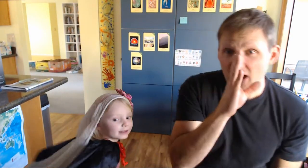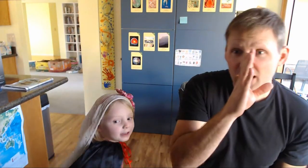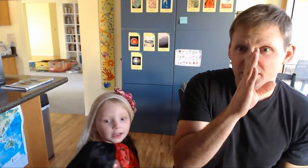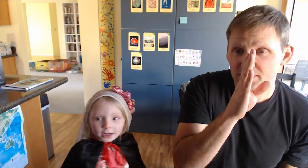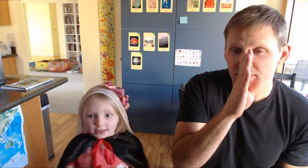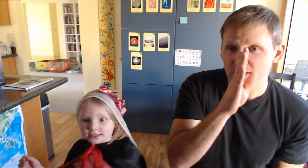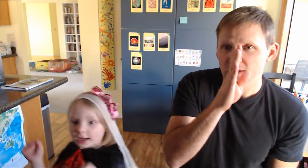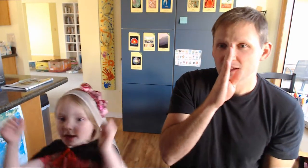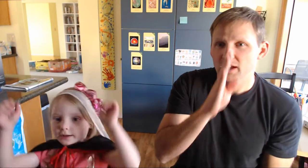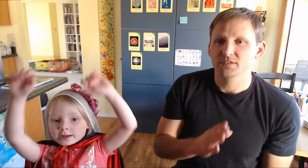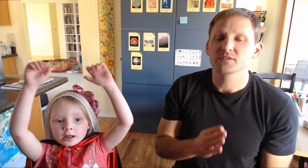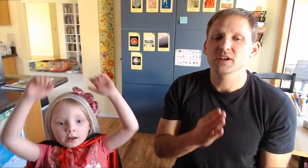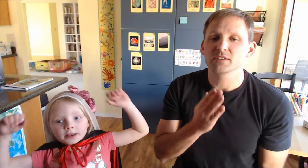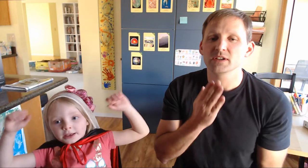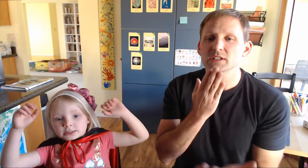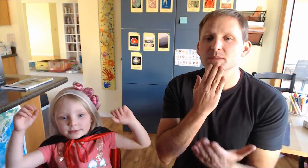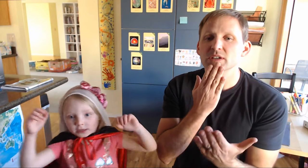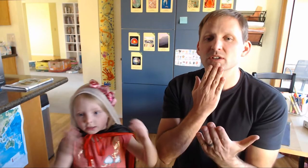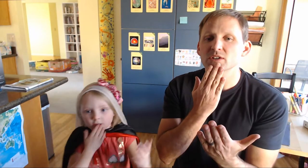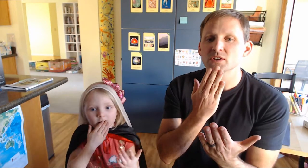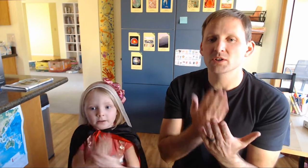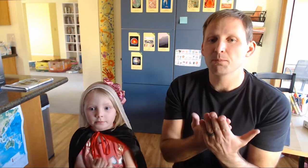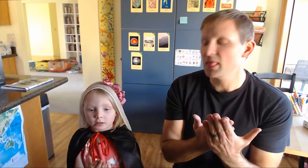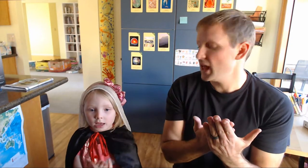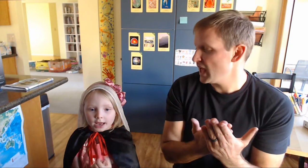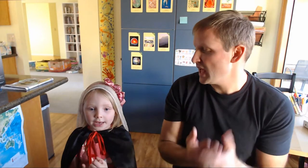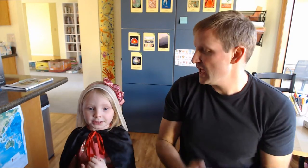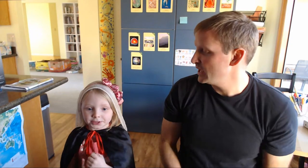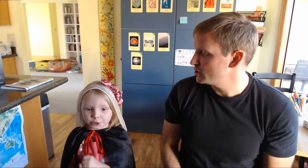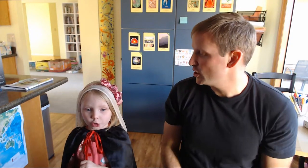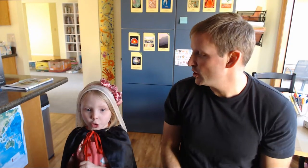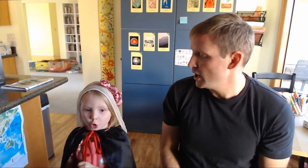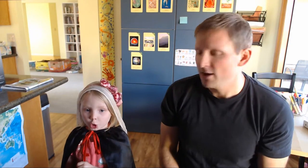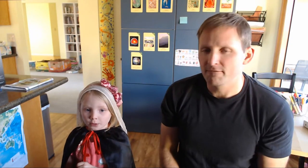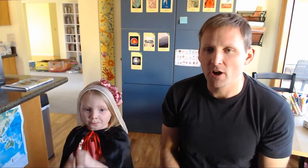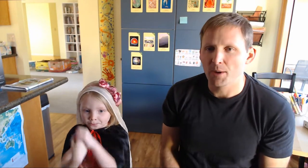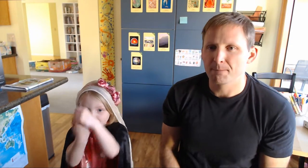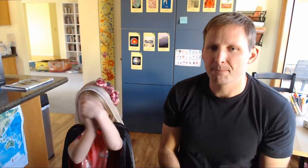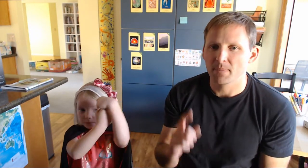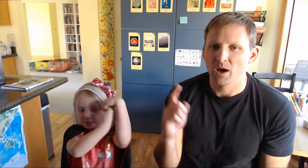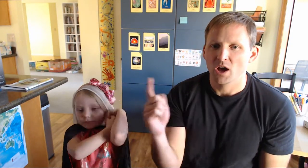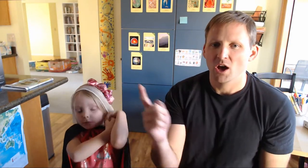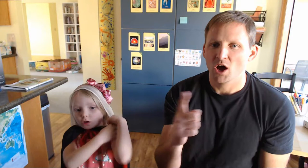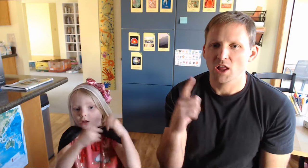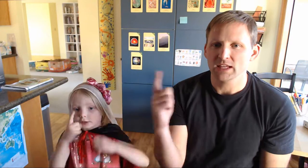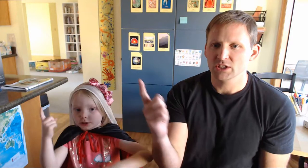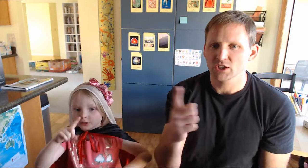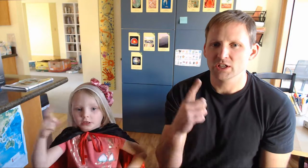God, having out of his mere good pleasure from all